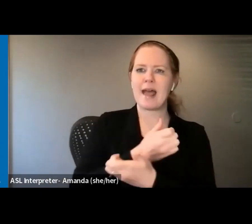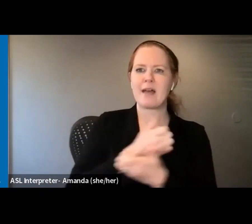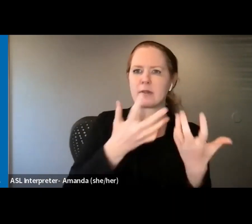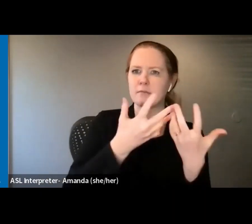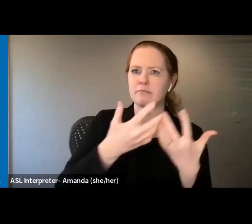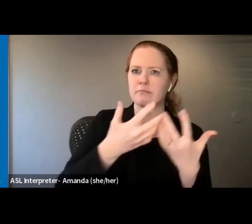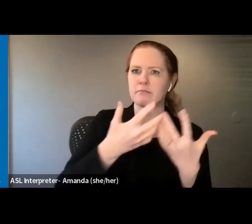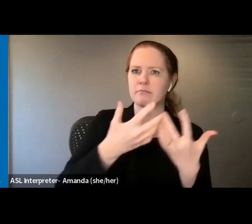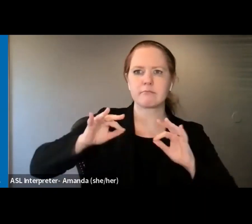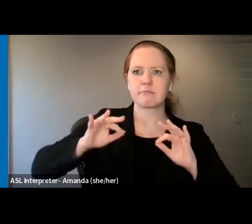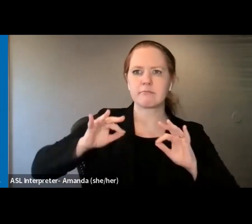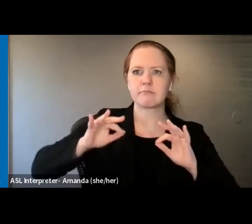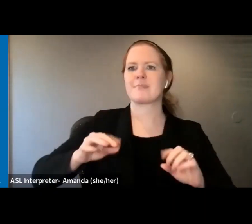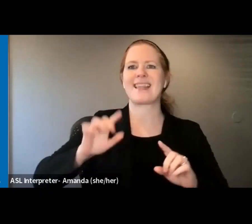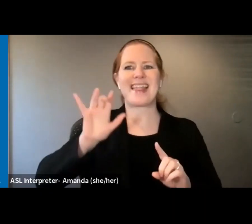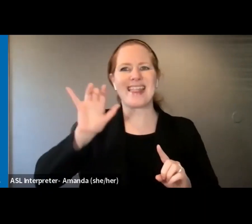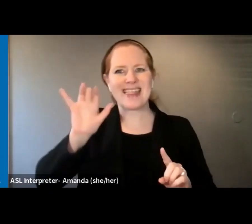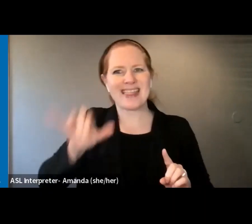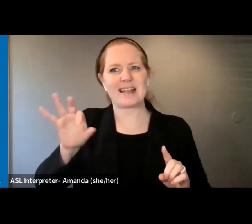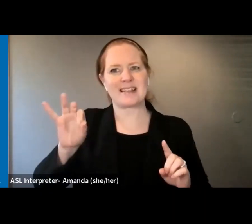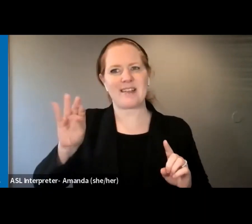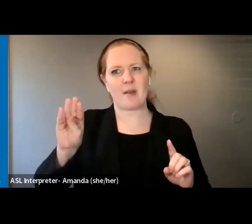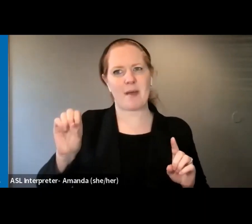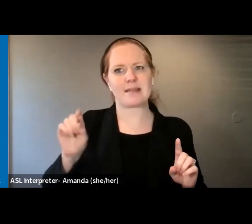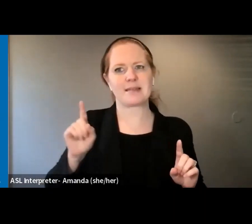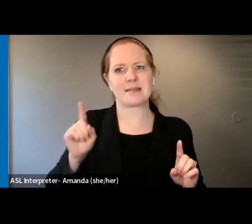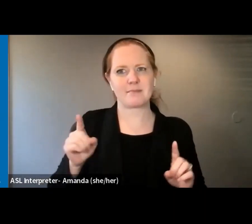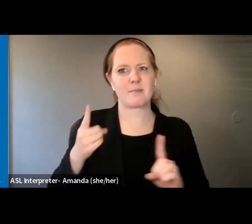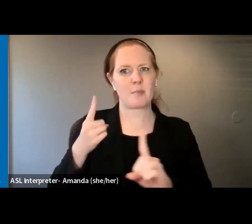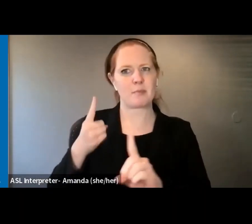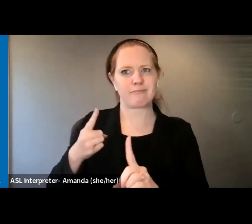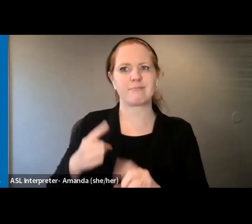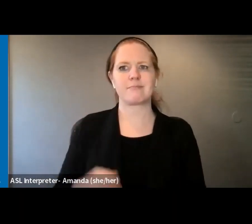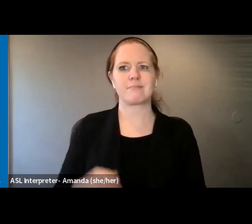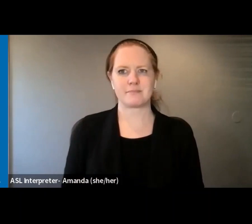be, and that's what FMS is all about.